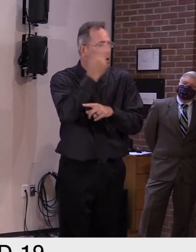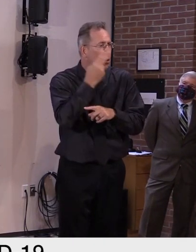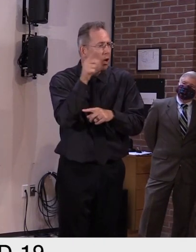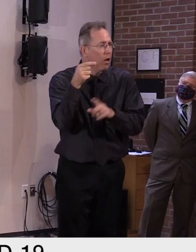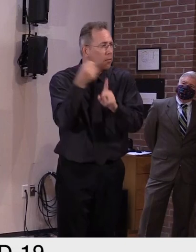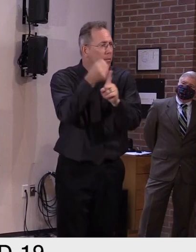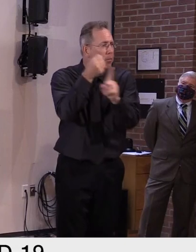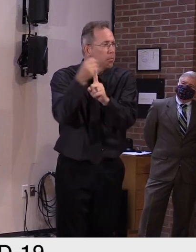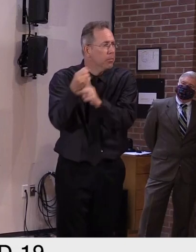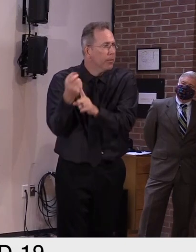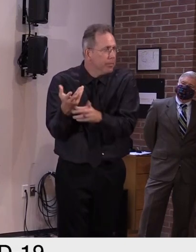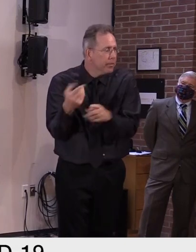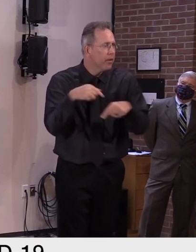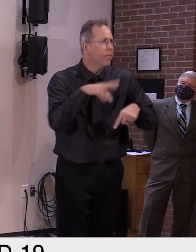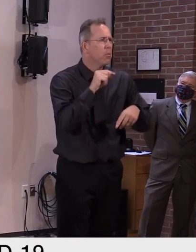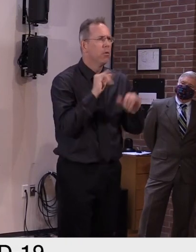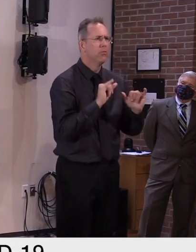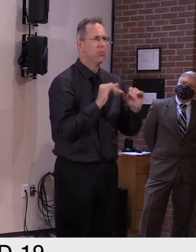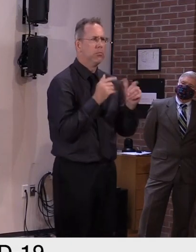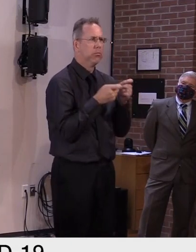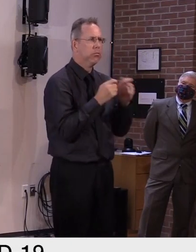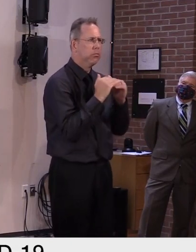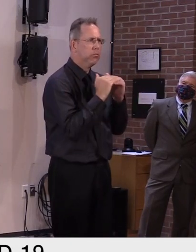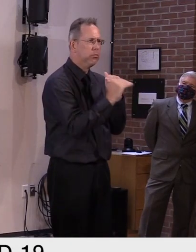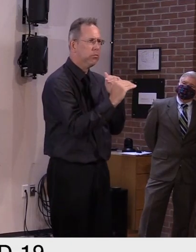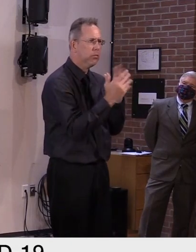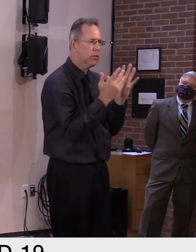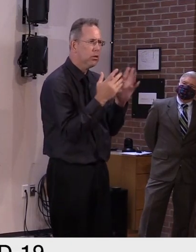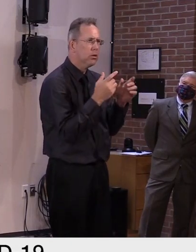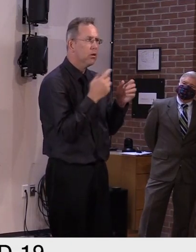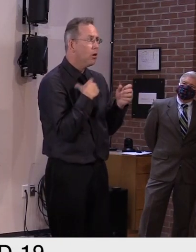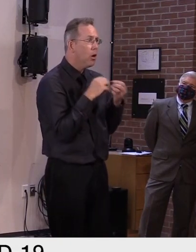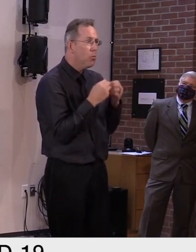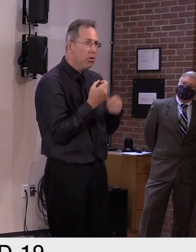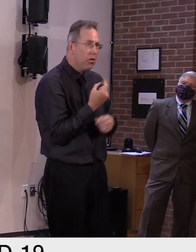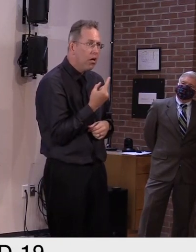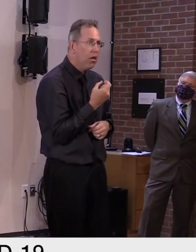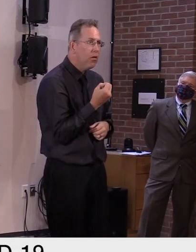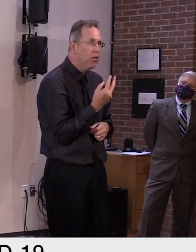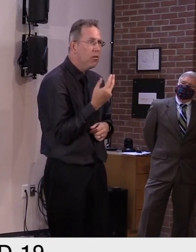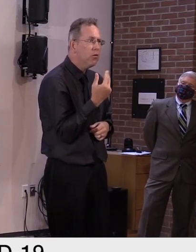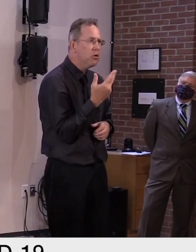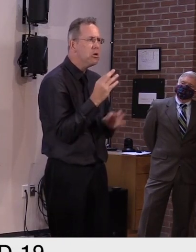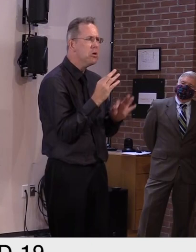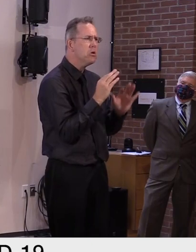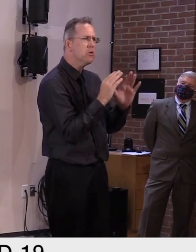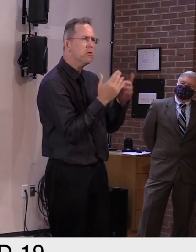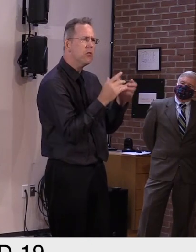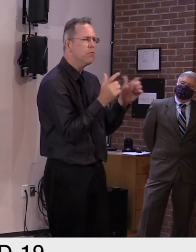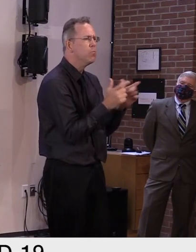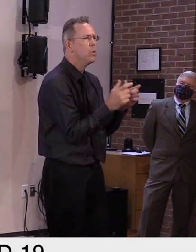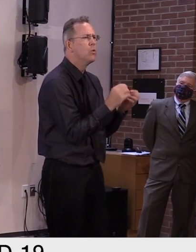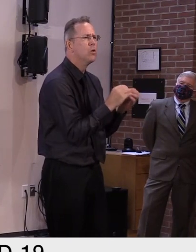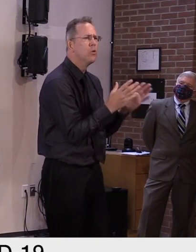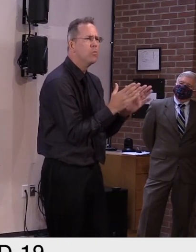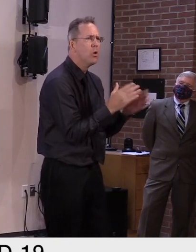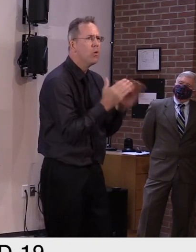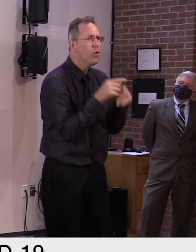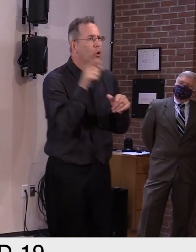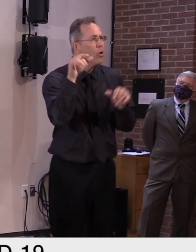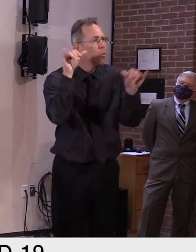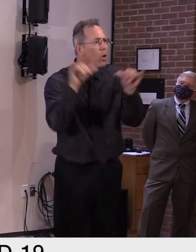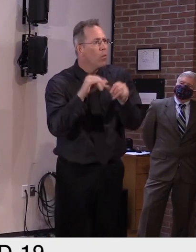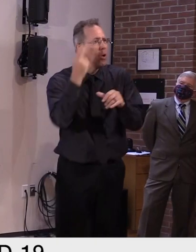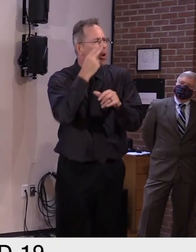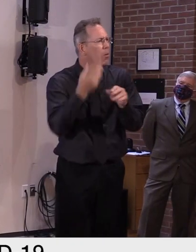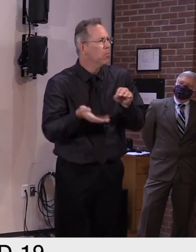we expected that there would be cases as we opened schools, as we opened up the spigot a little bit more. We said there would be more cases, and there are,